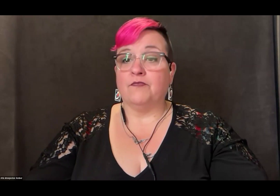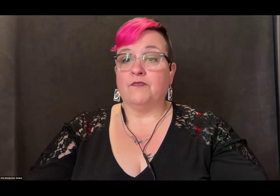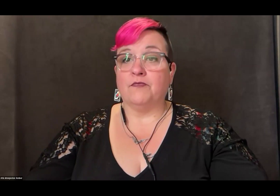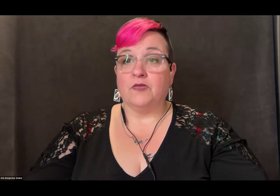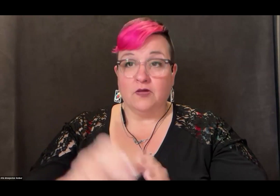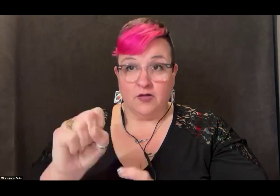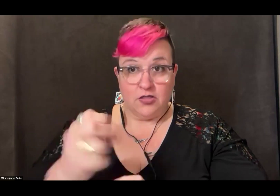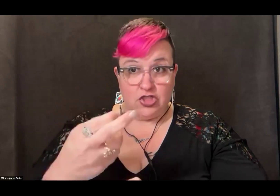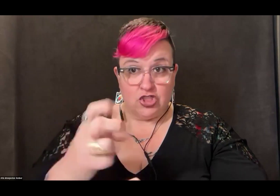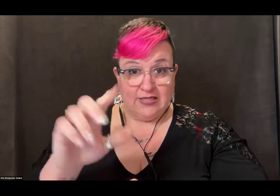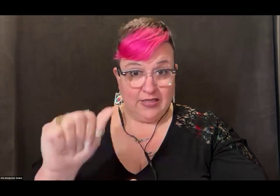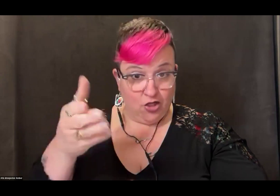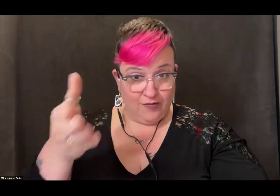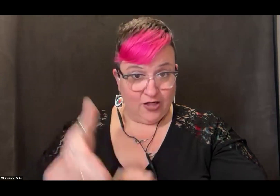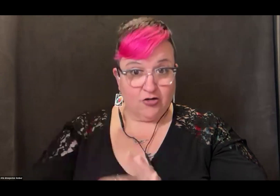Are you there, Sheila?